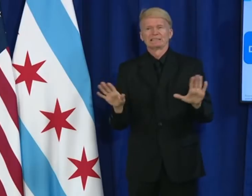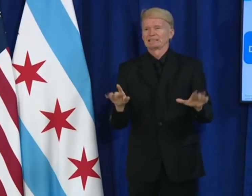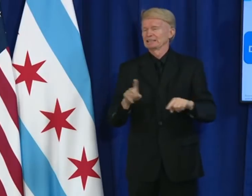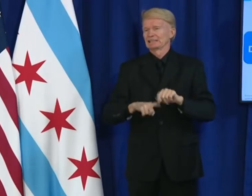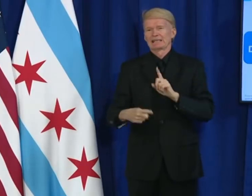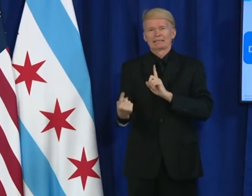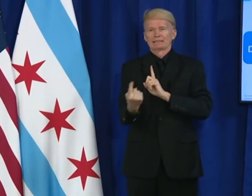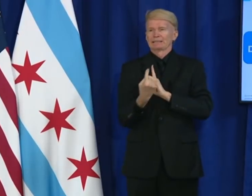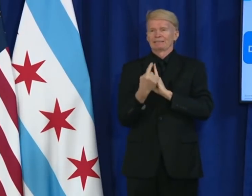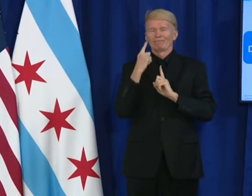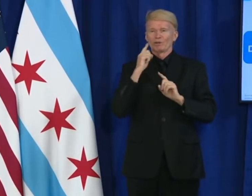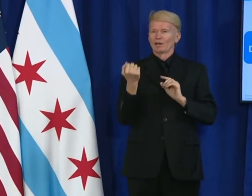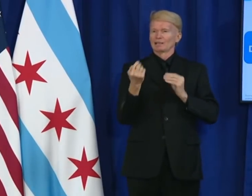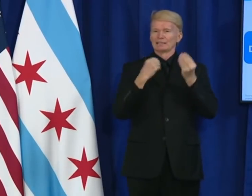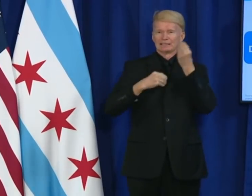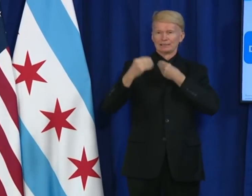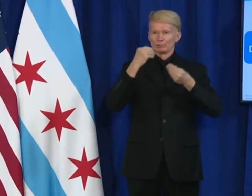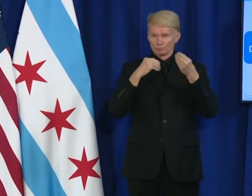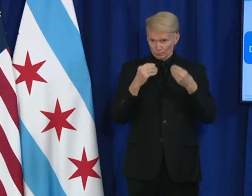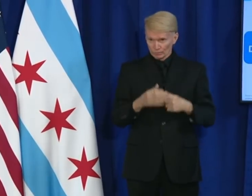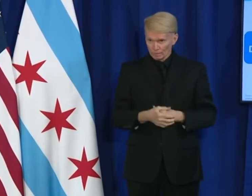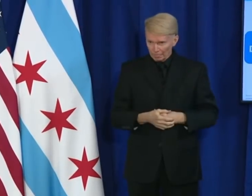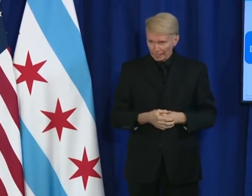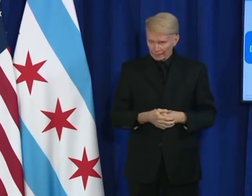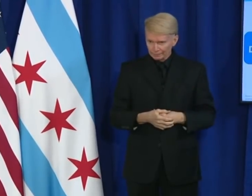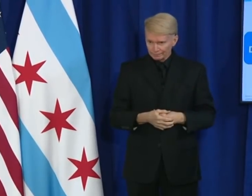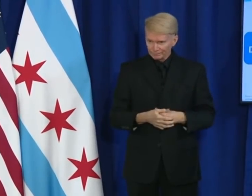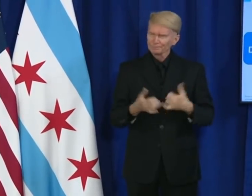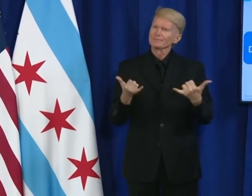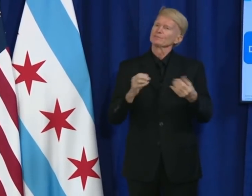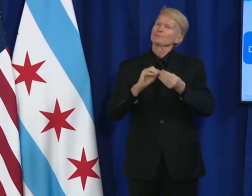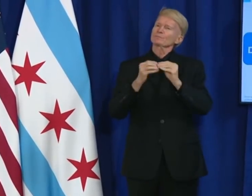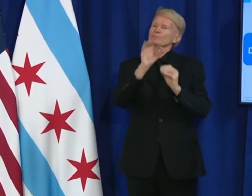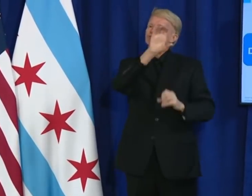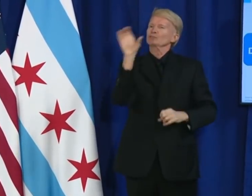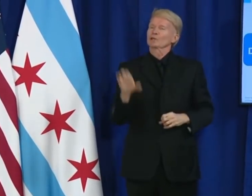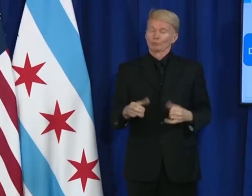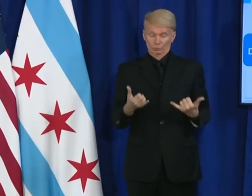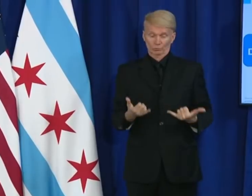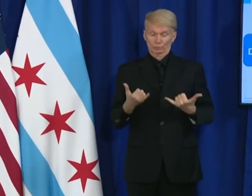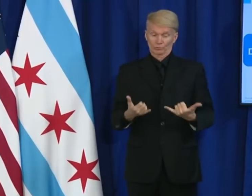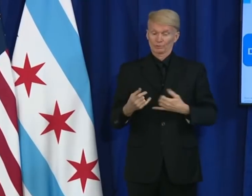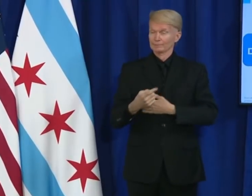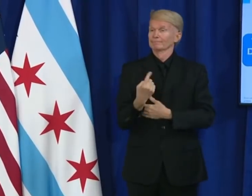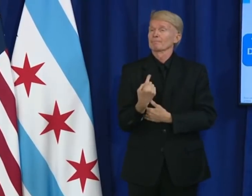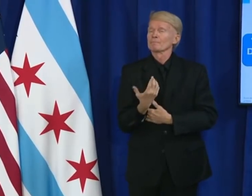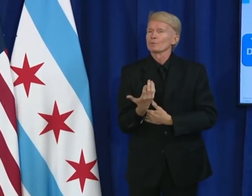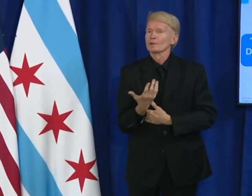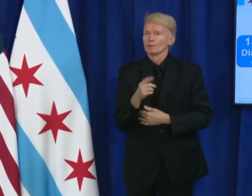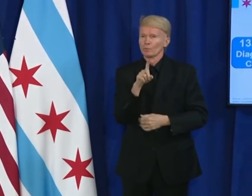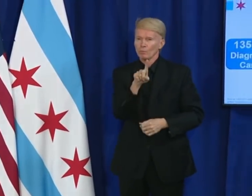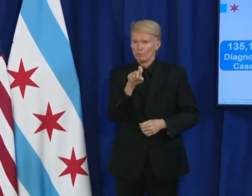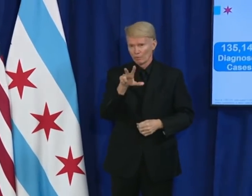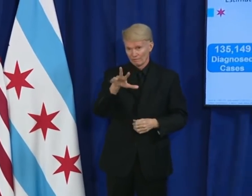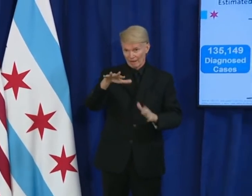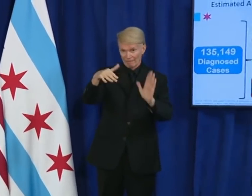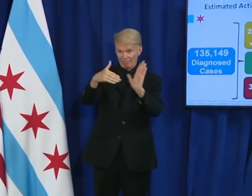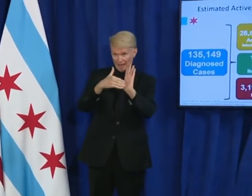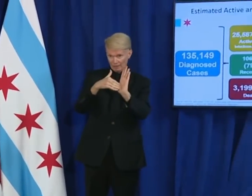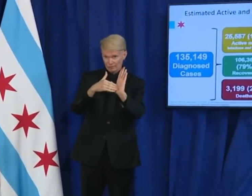So let's look at where our COVID numbers are now in Chicago. So as of today, we have had